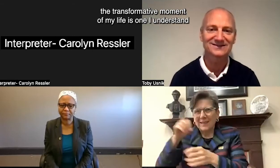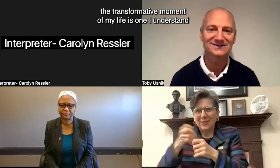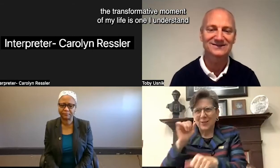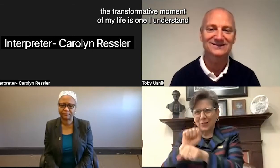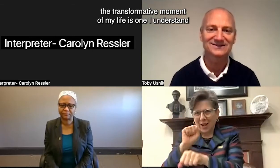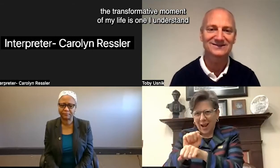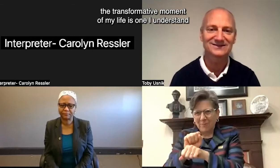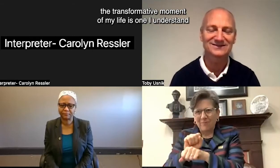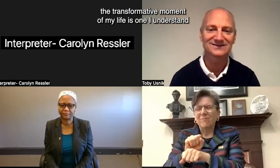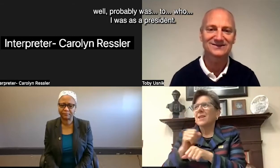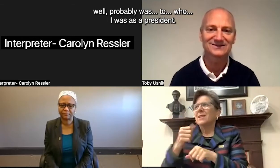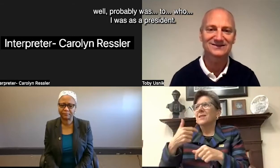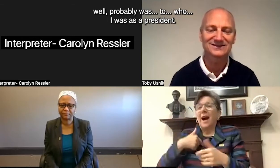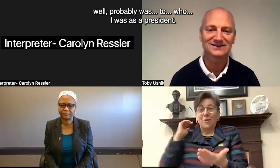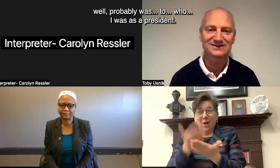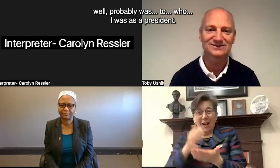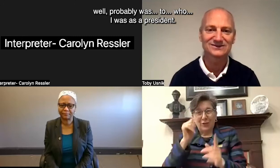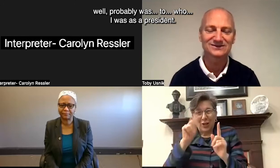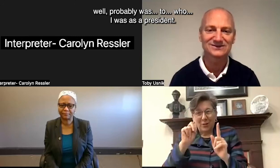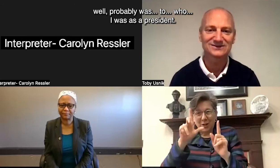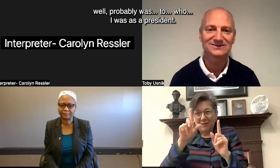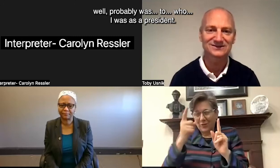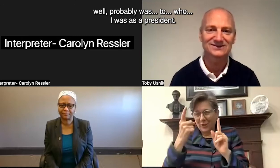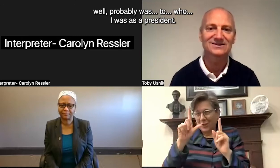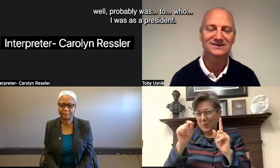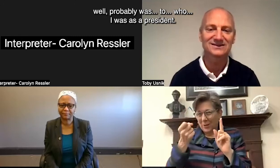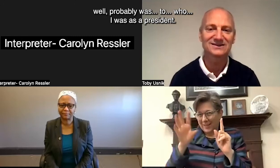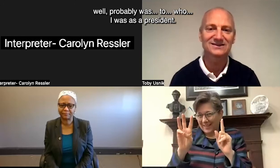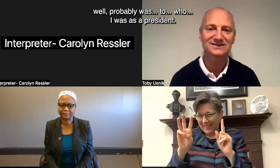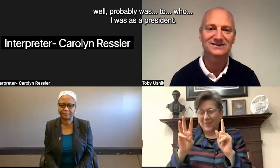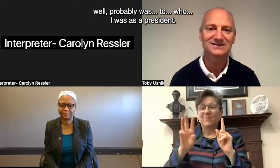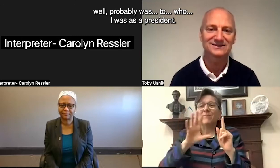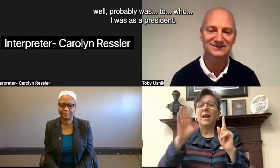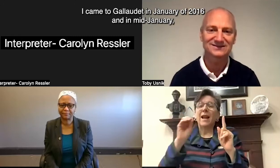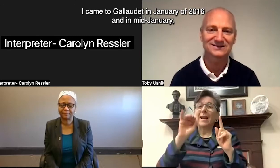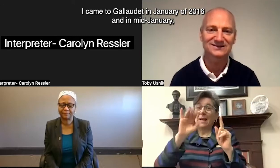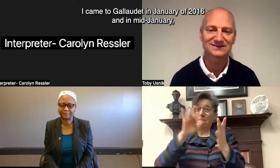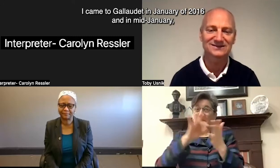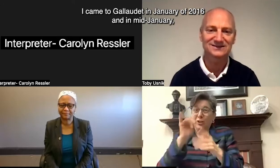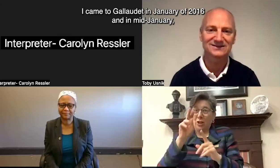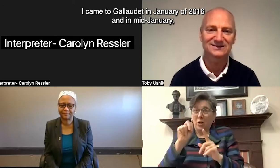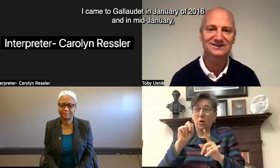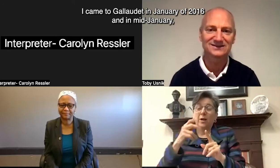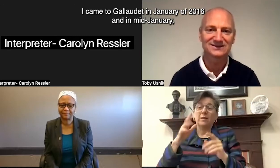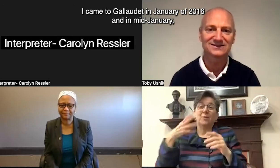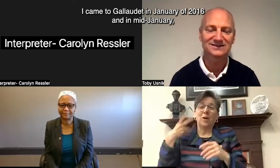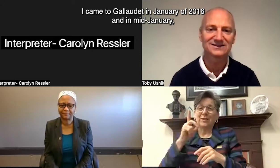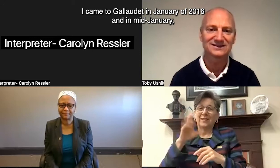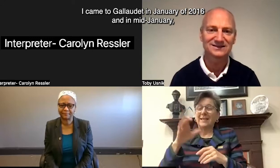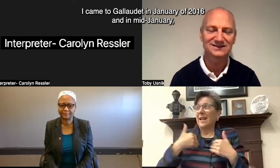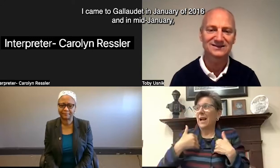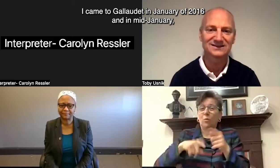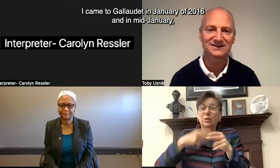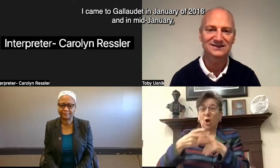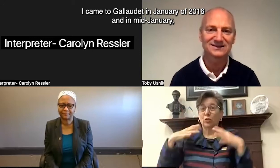well, probably was who I was as a president. I came to Gallaudet in January of 2016, and